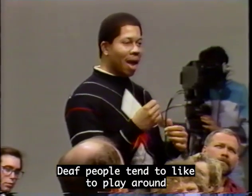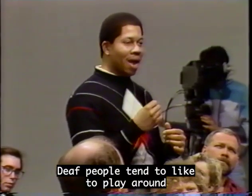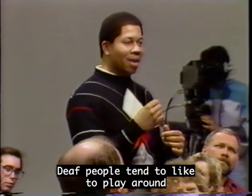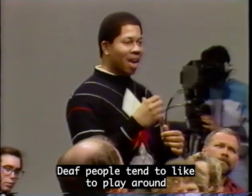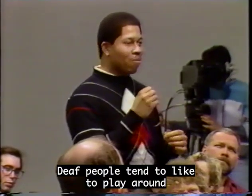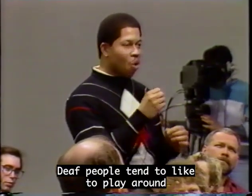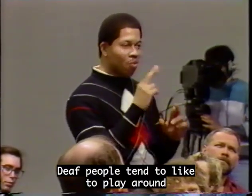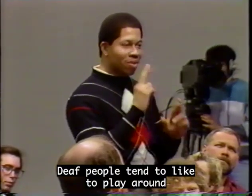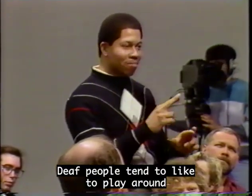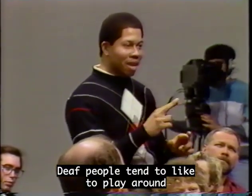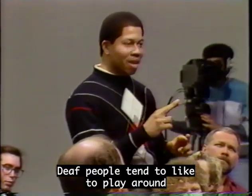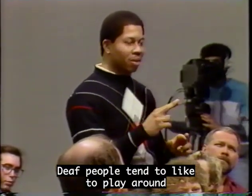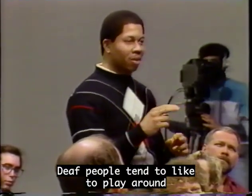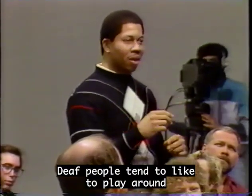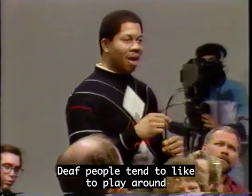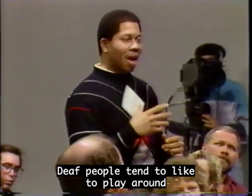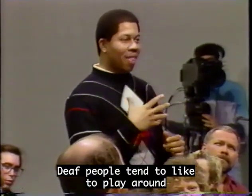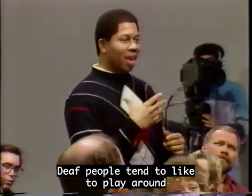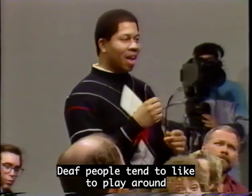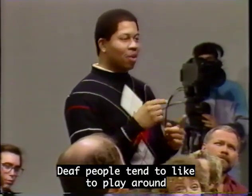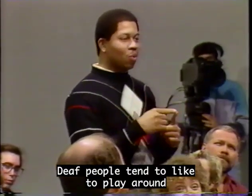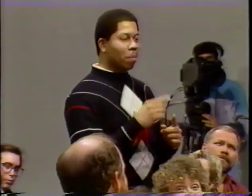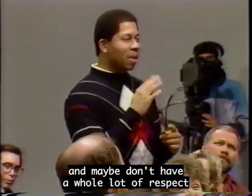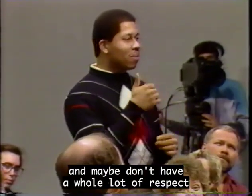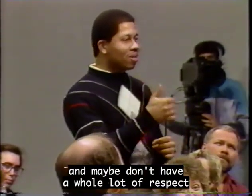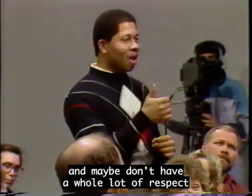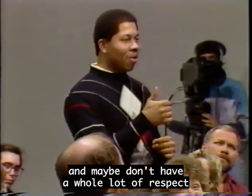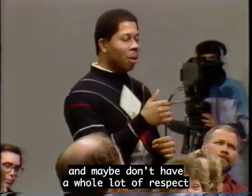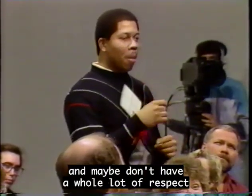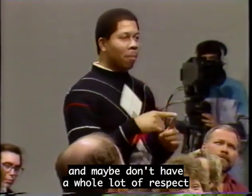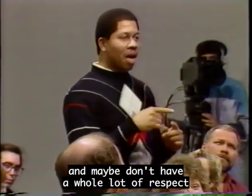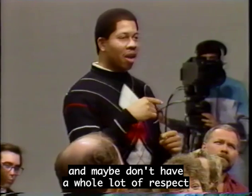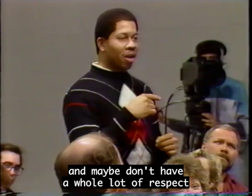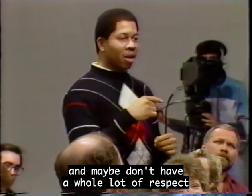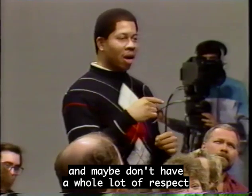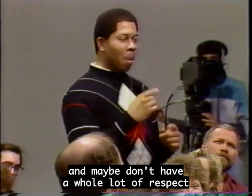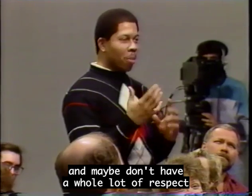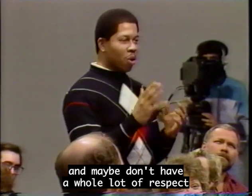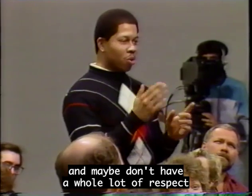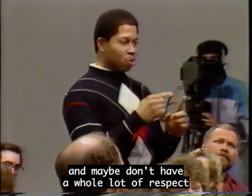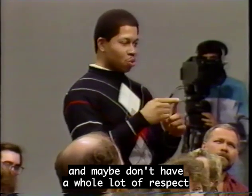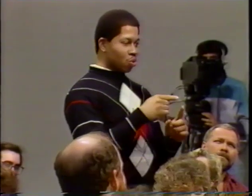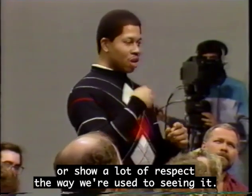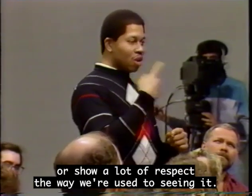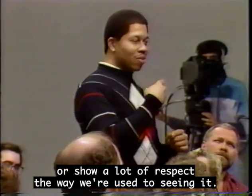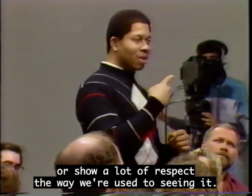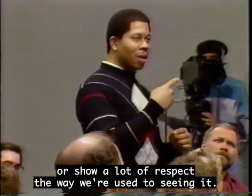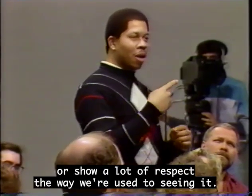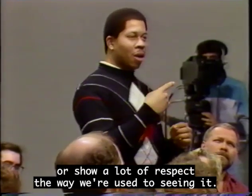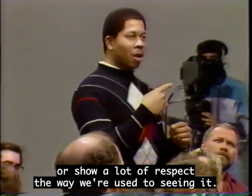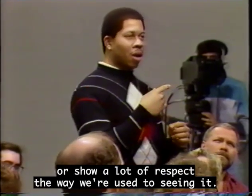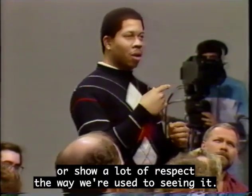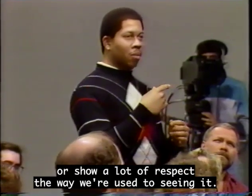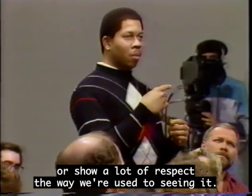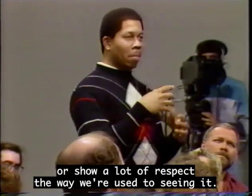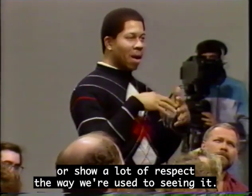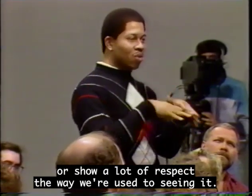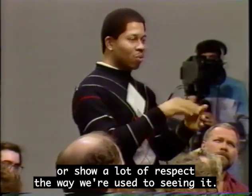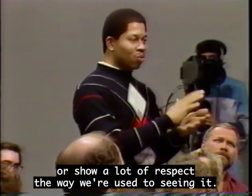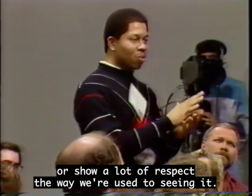Deaf people tend to like to play around and maybe don't have a whole lot of respect or show a lot of respect the way we're used to